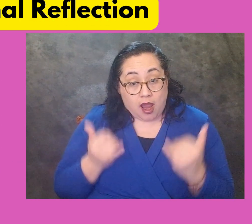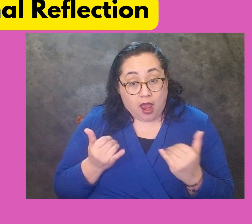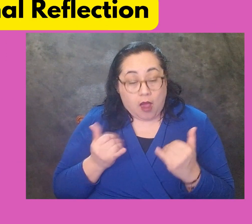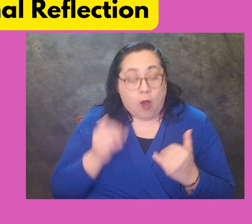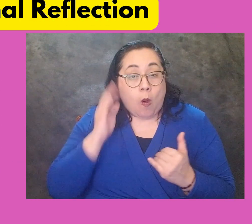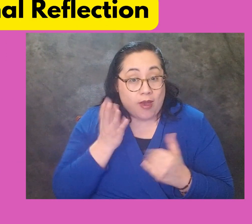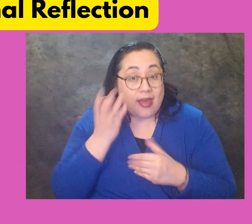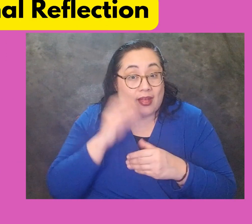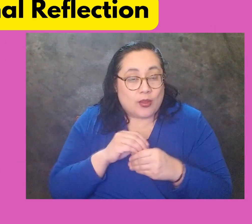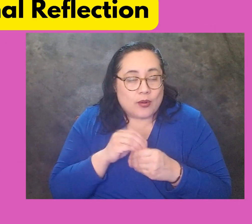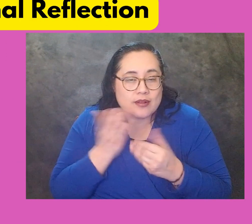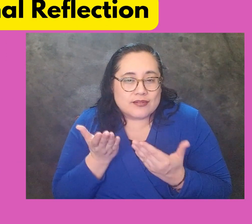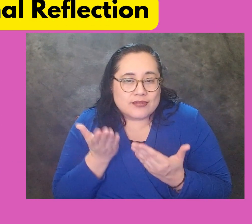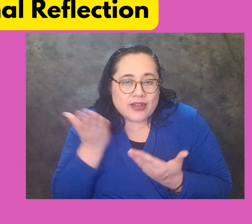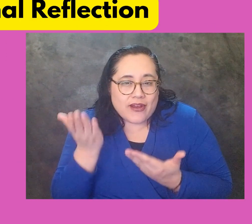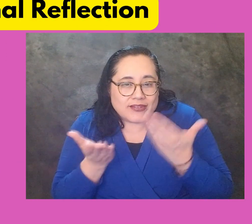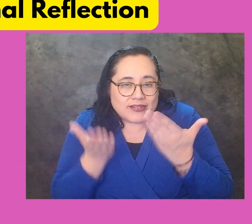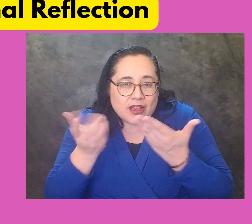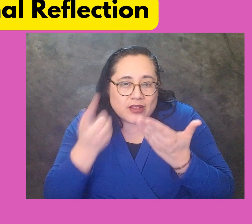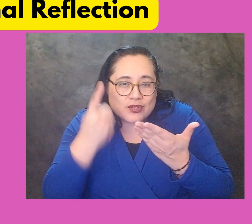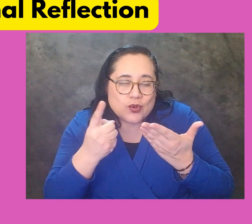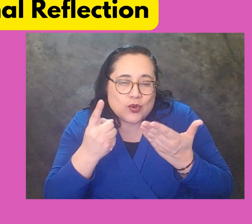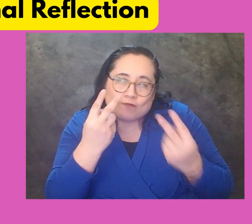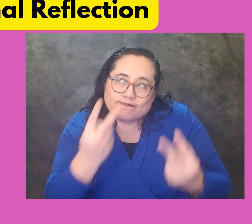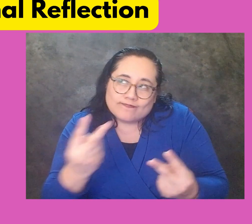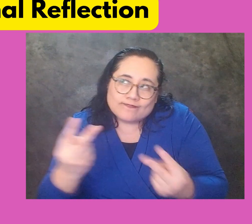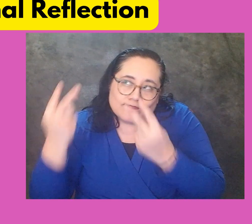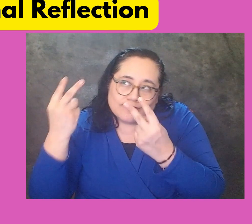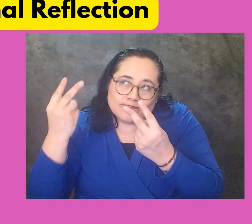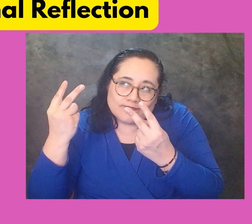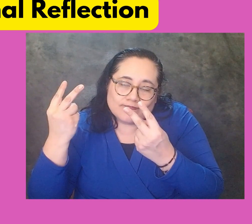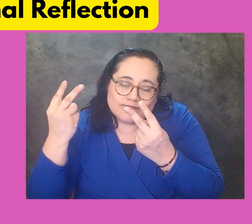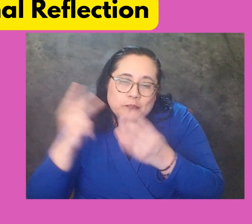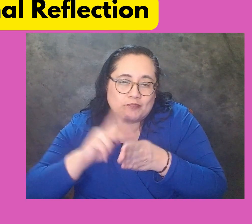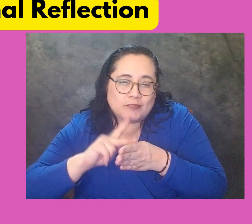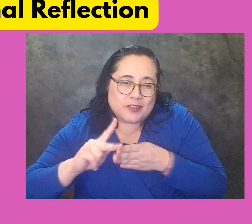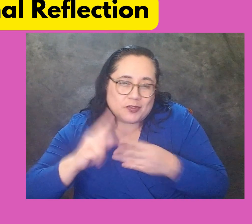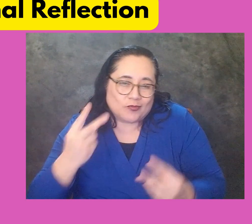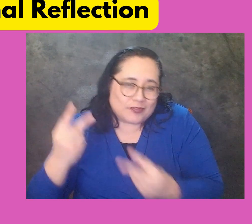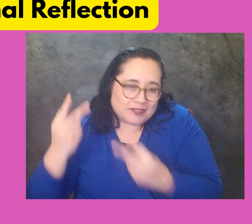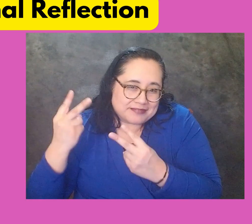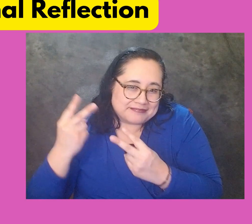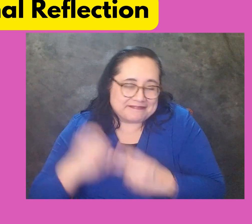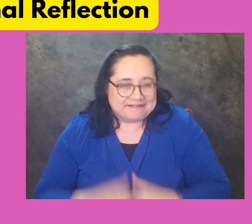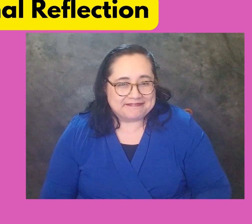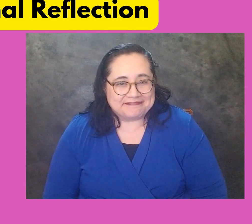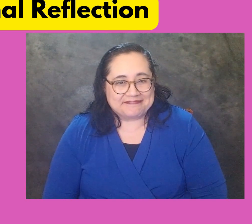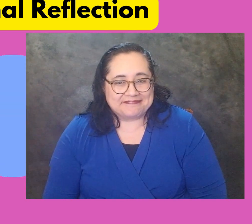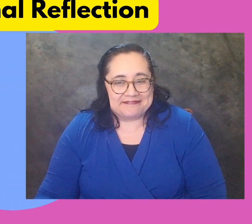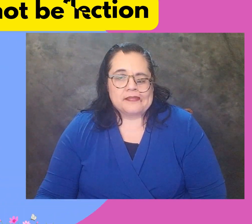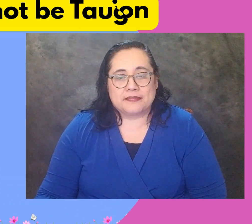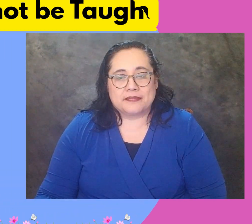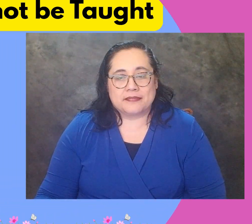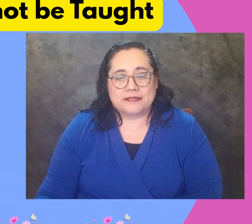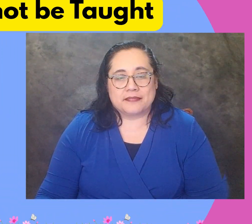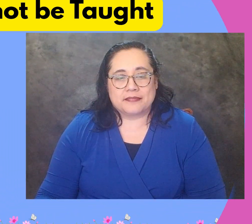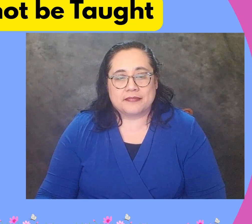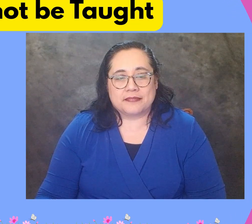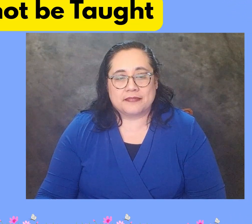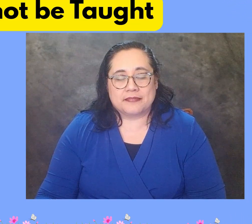So the rest of this video will now include some suggestions for you to do some professional